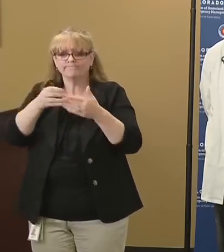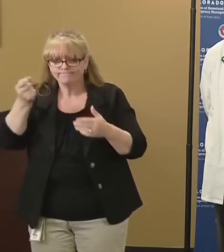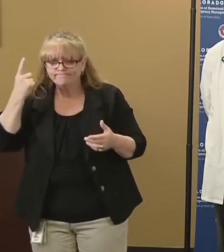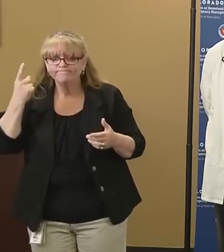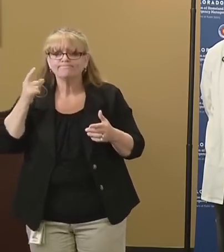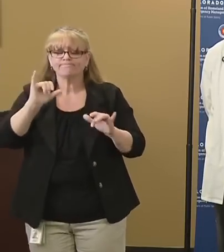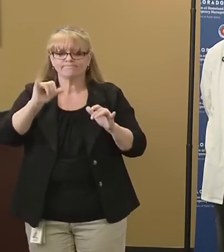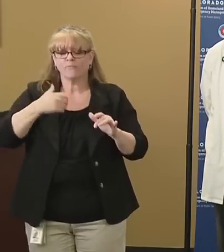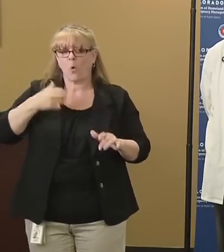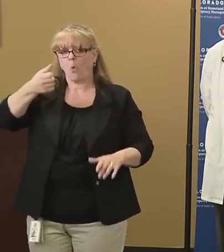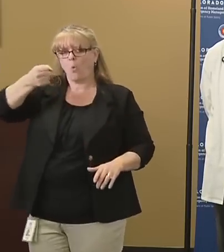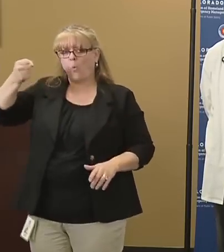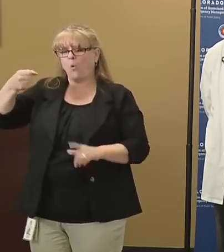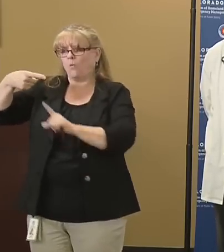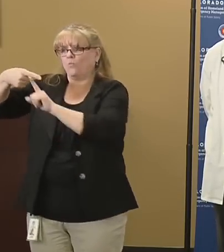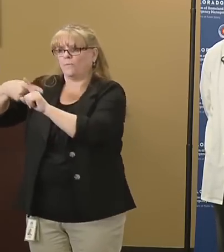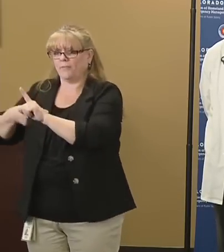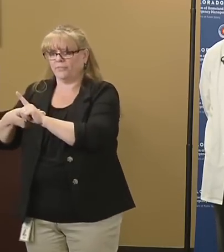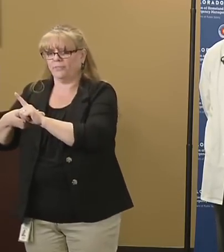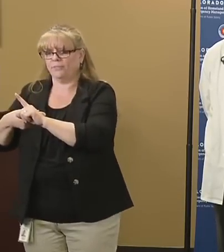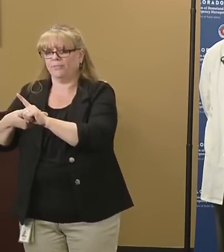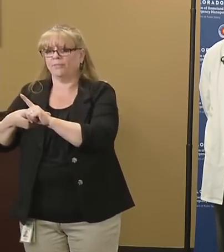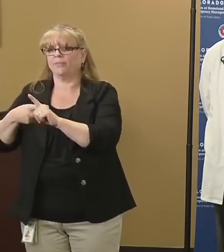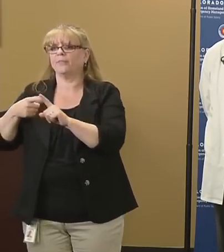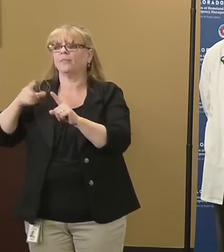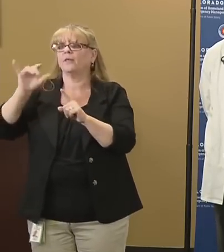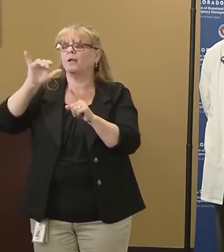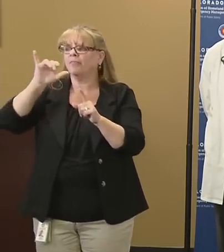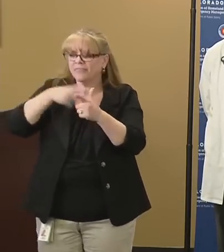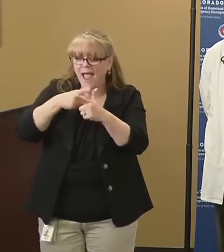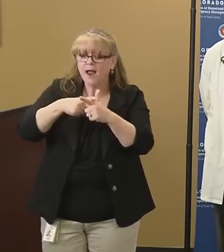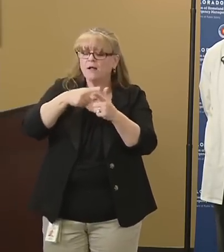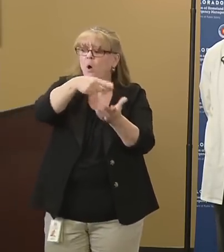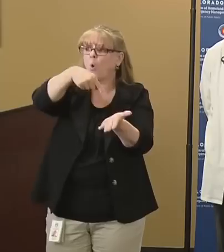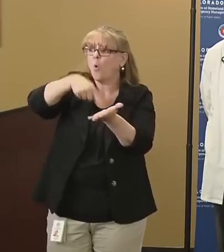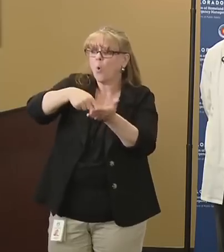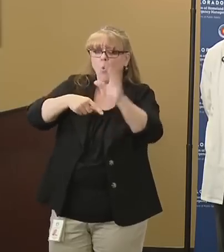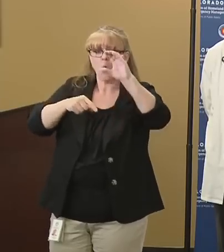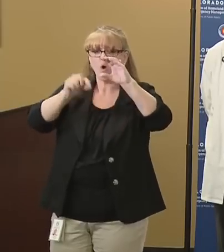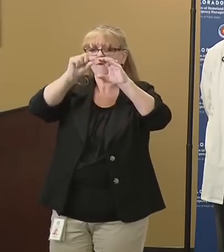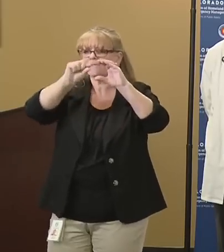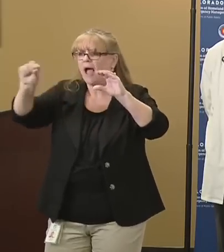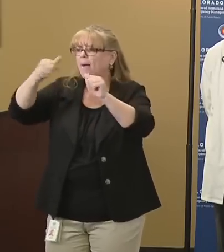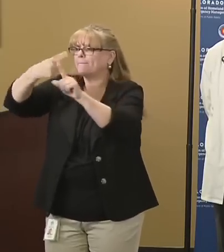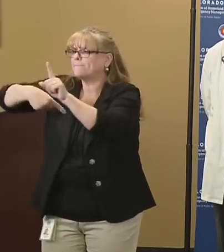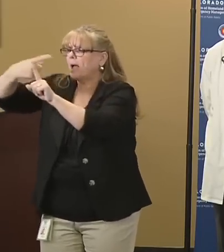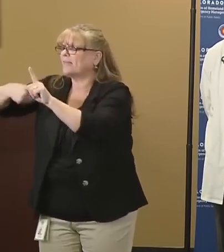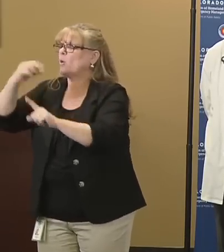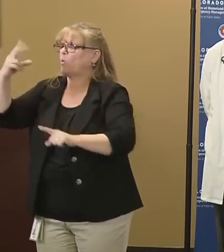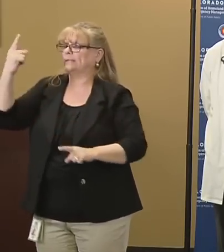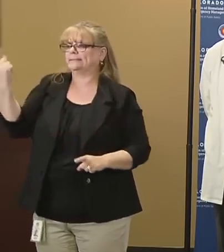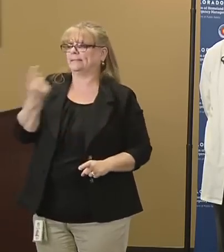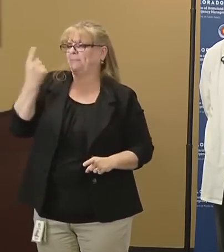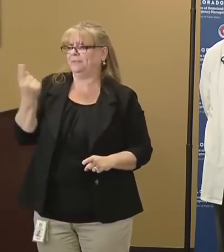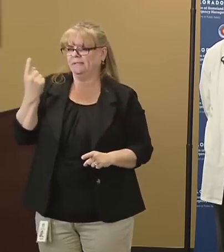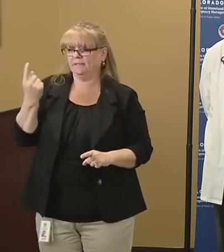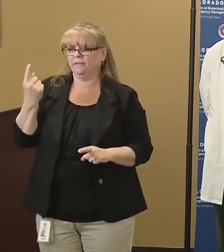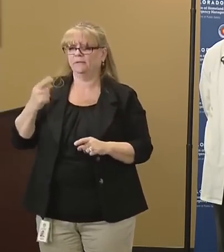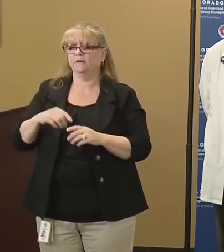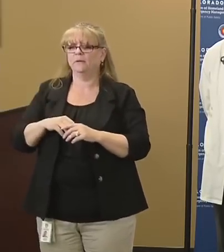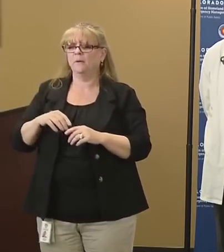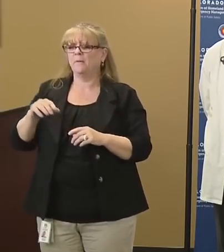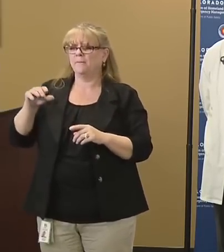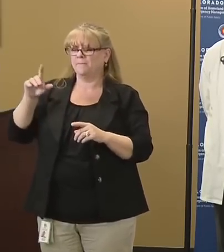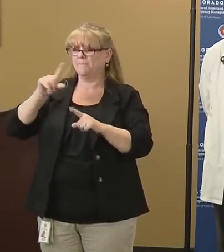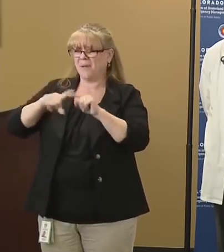that month across the next 12. That's what most are doing. But yes, there are probably some landlords that are not good landlords that you're stuck with because you rent from them, and